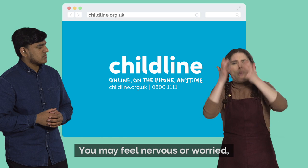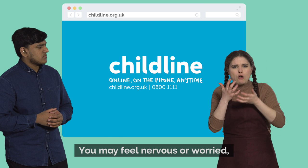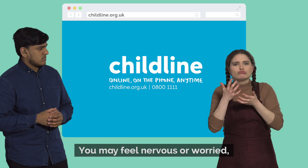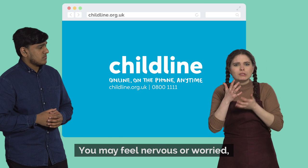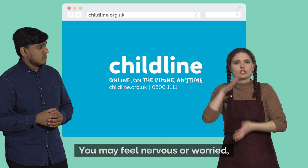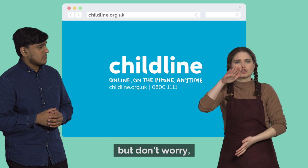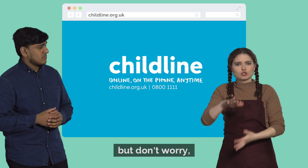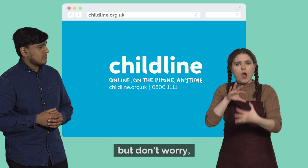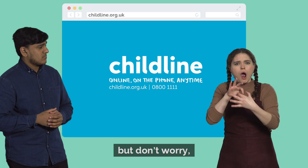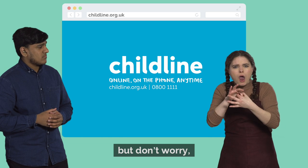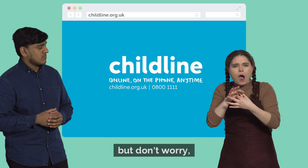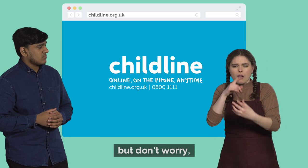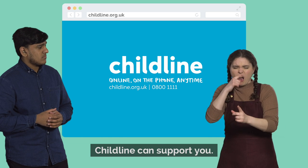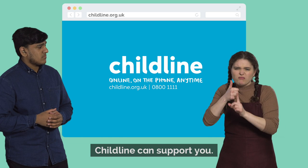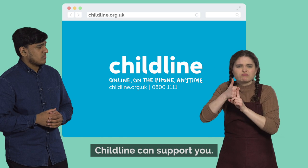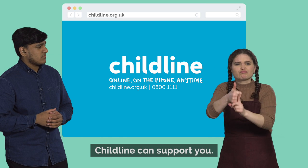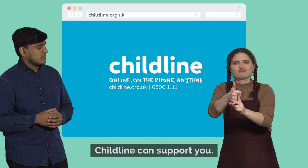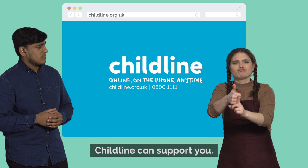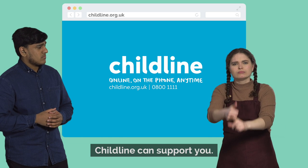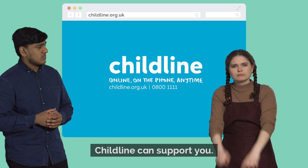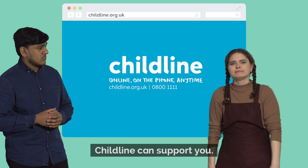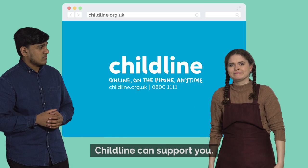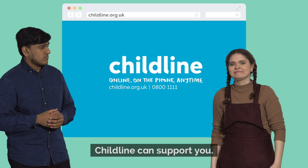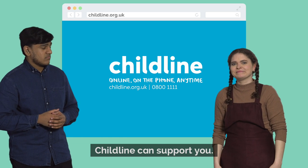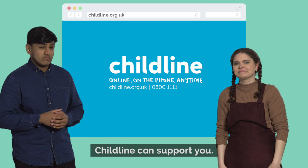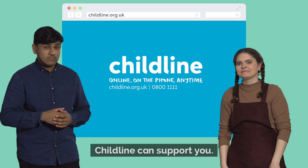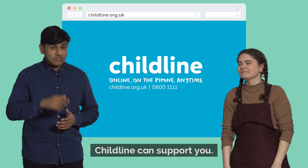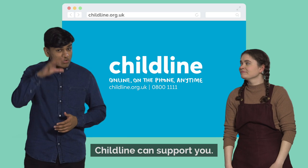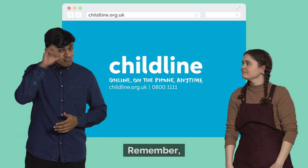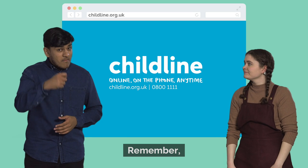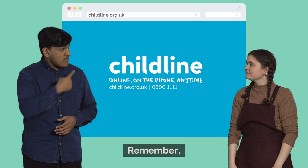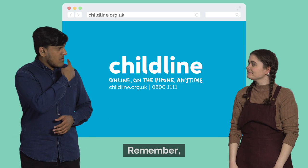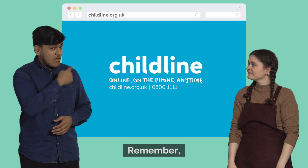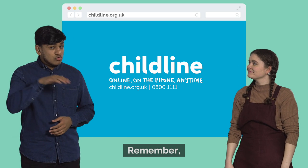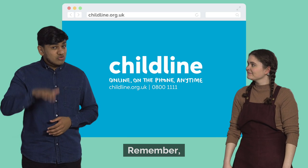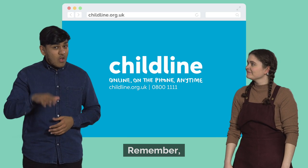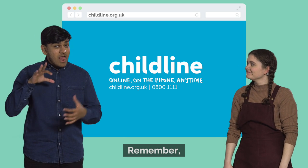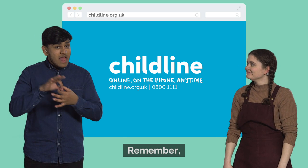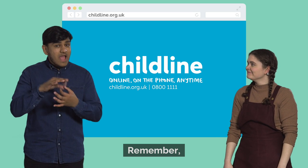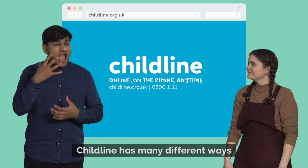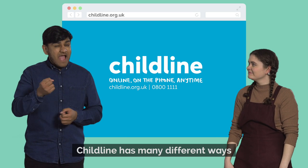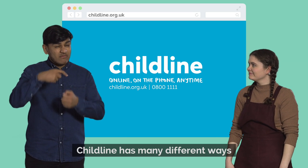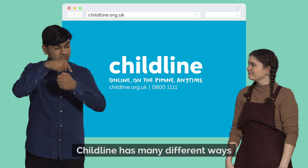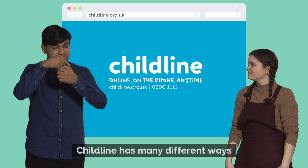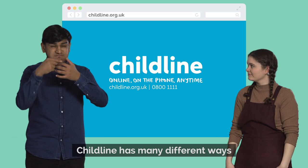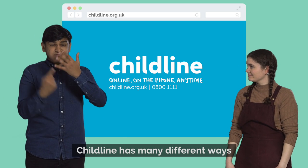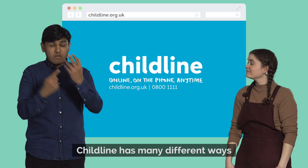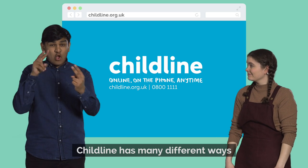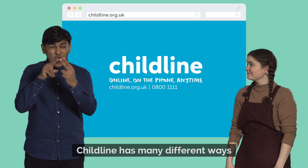worried, but don't worry. Childline has many different